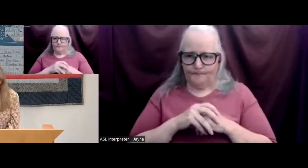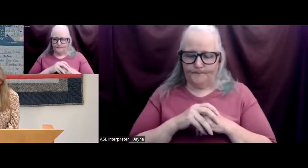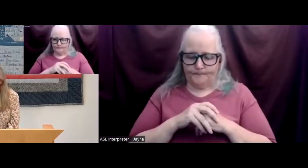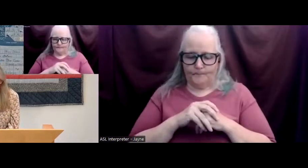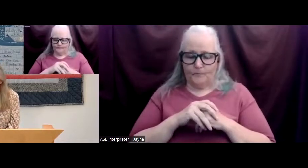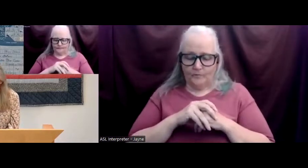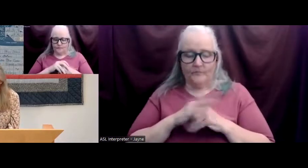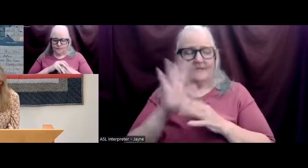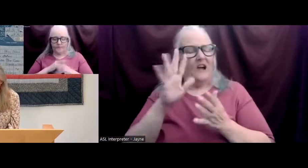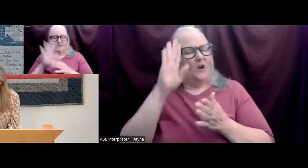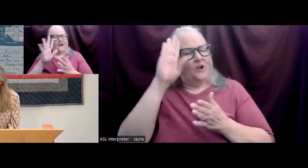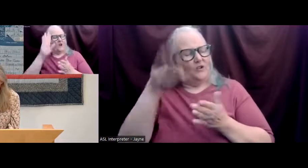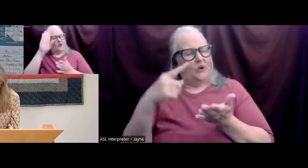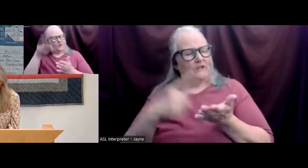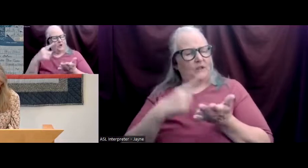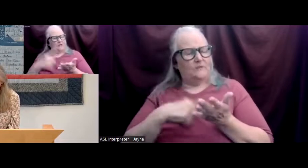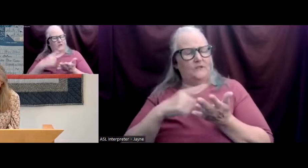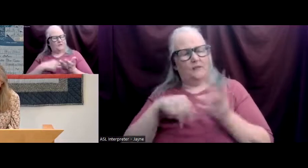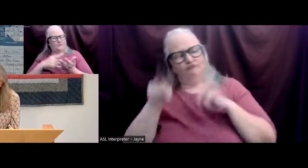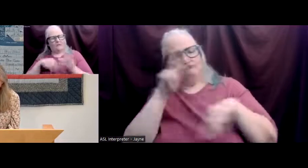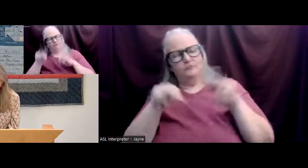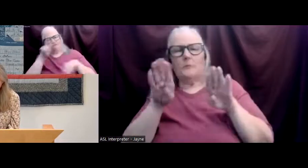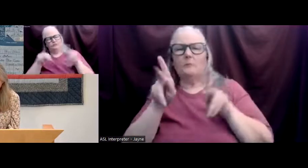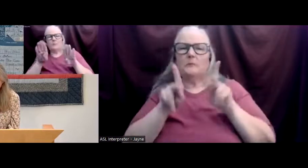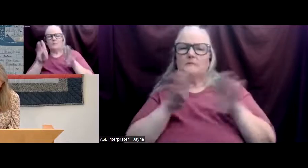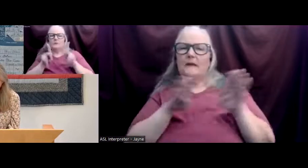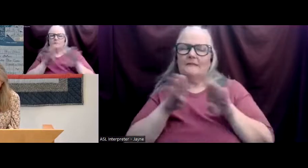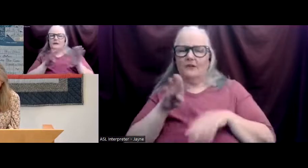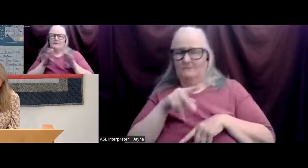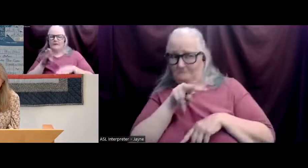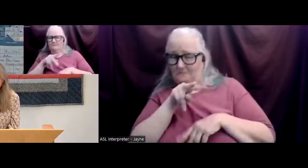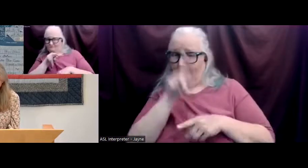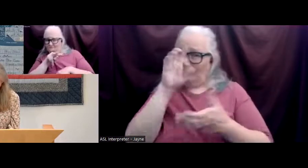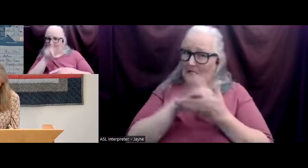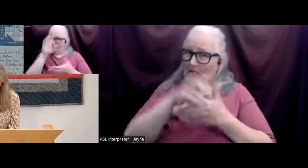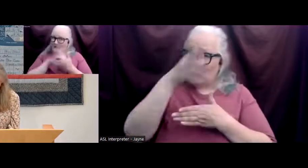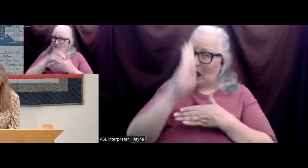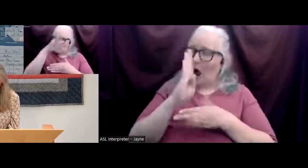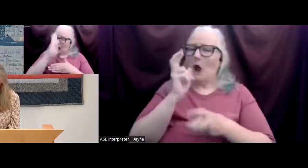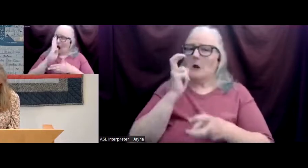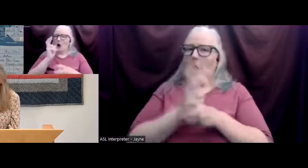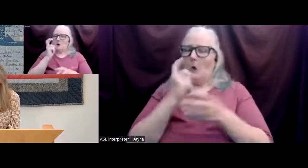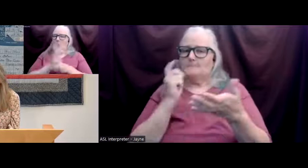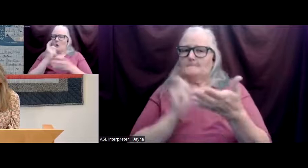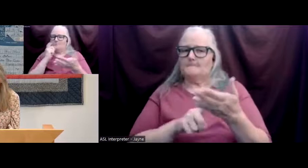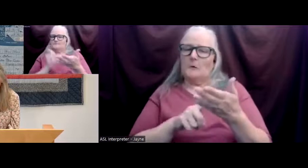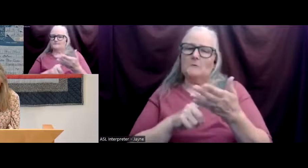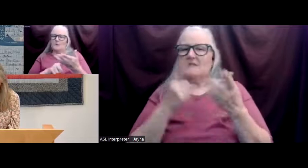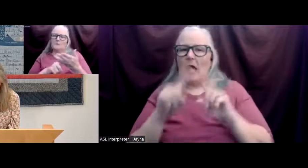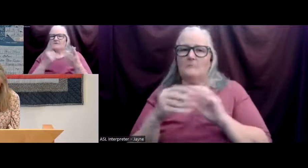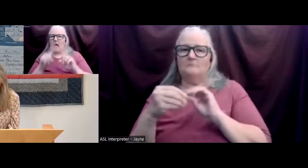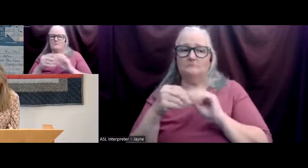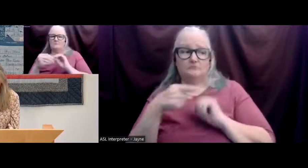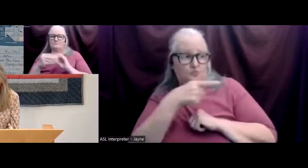It is often hard to tell from the way people behave whether or not they believe in God, he remarked conversationally. Do you,